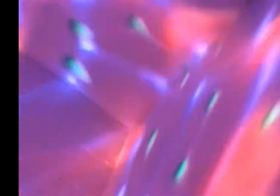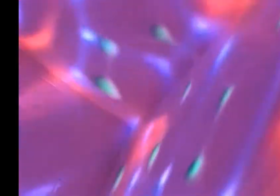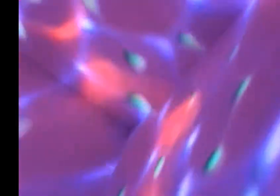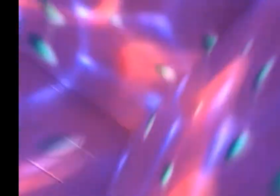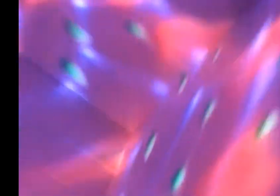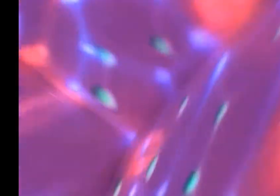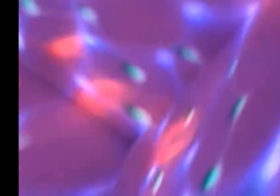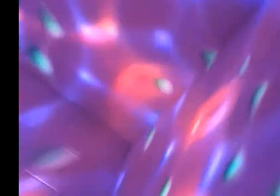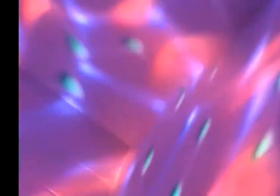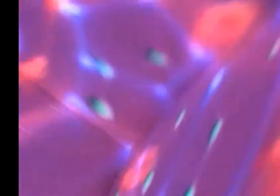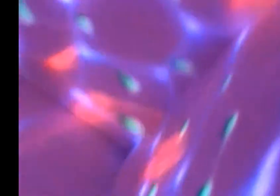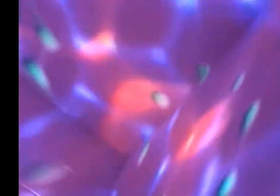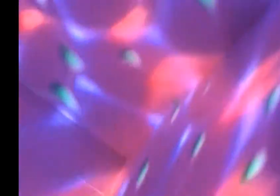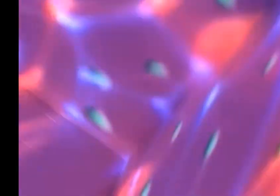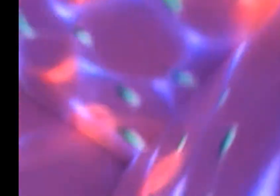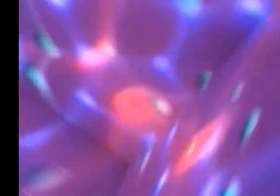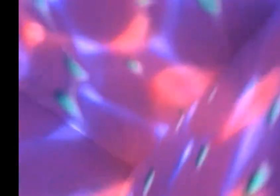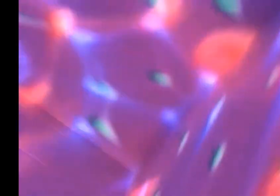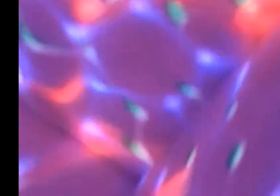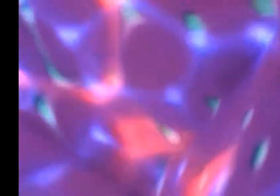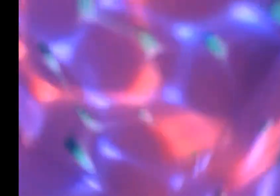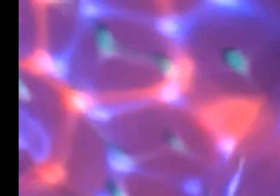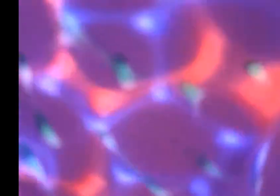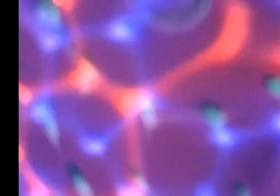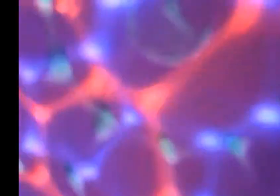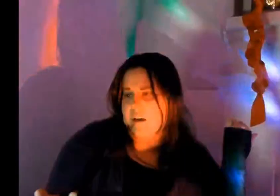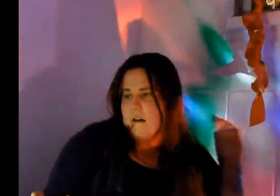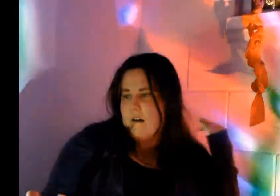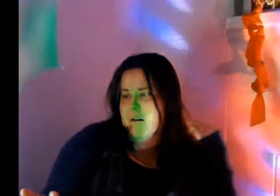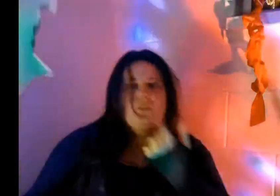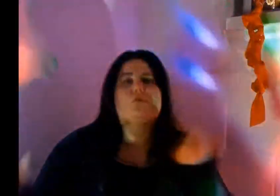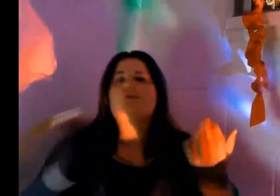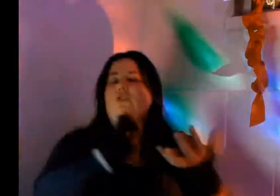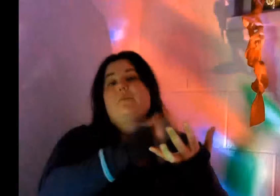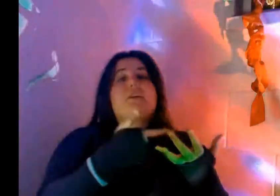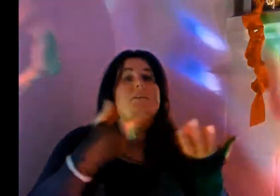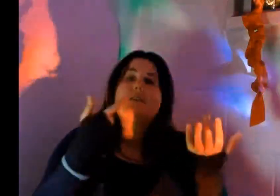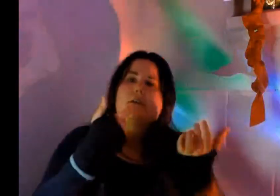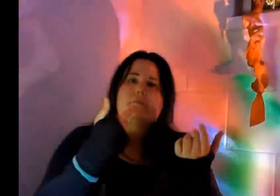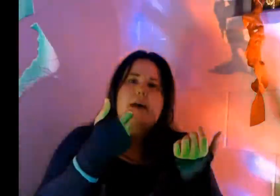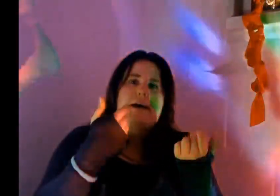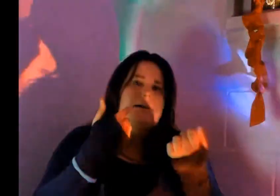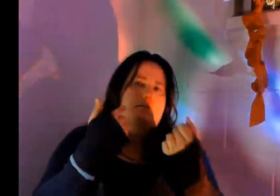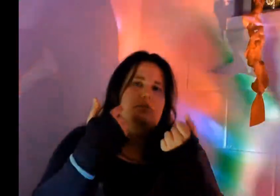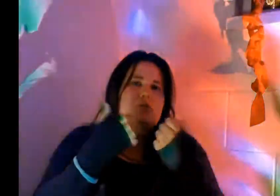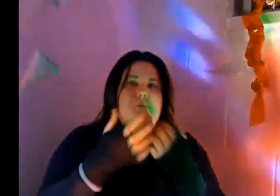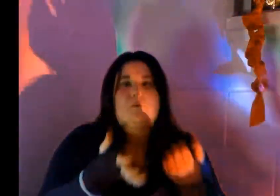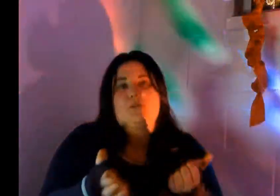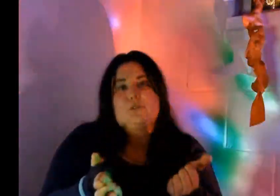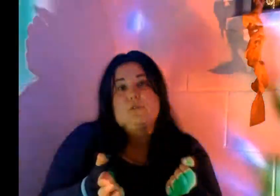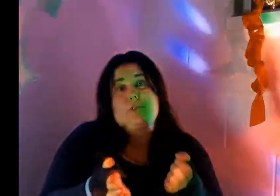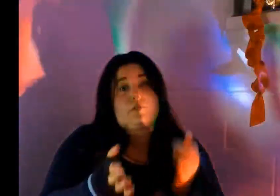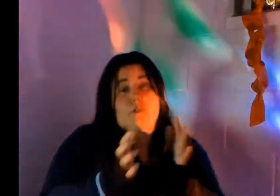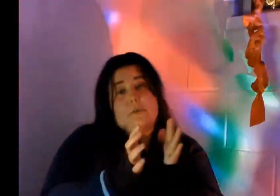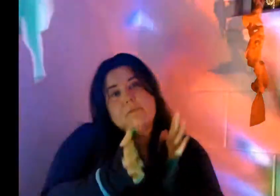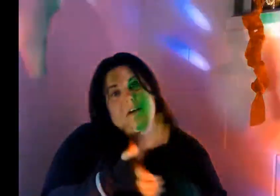eyes feedback where they normally don't get it. So you can pick these up at most department stores or buy it up